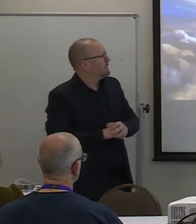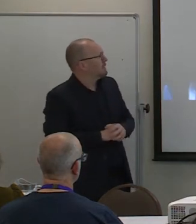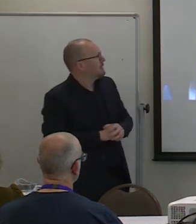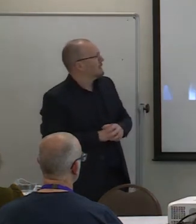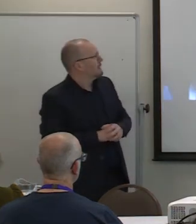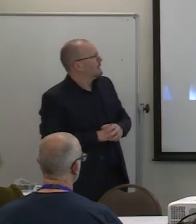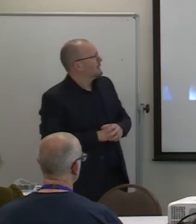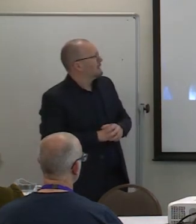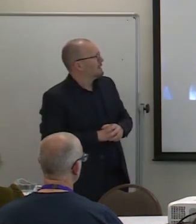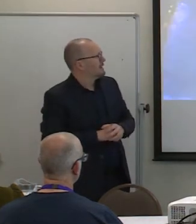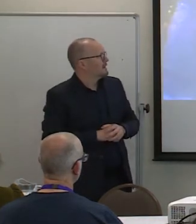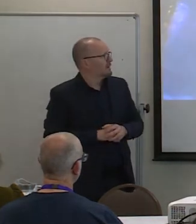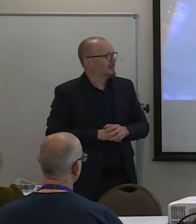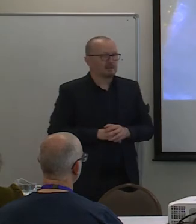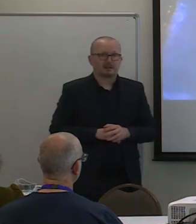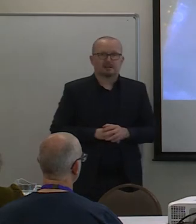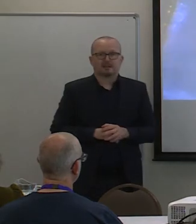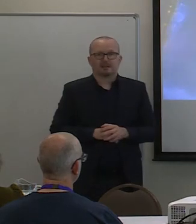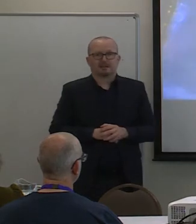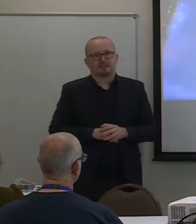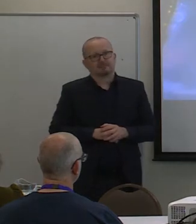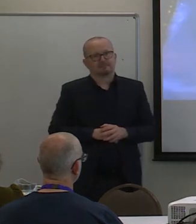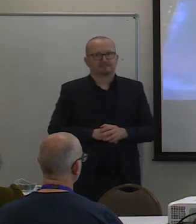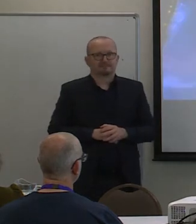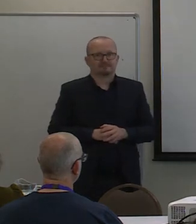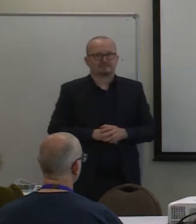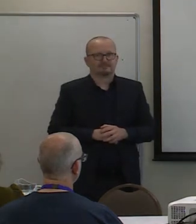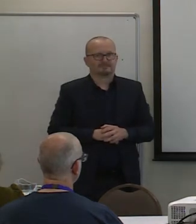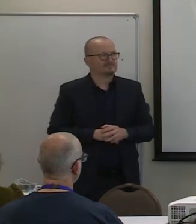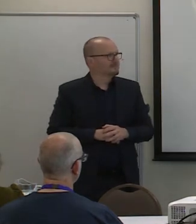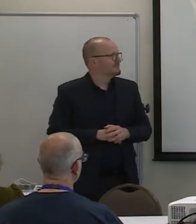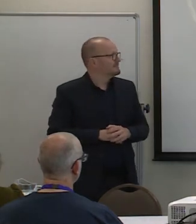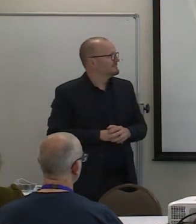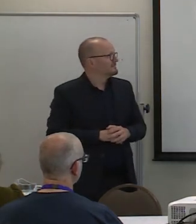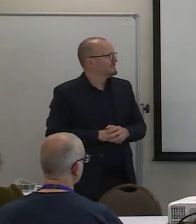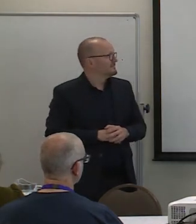it's been like a new dawn. It's been amazing.